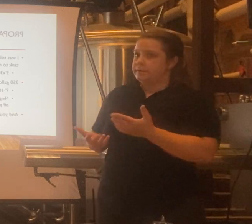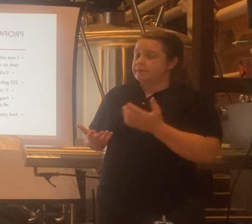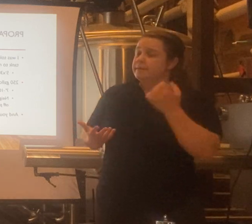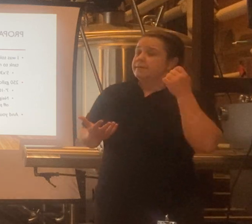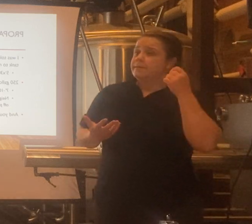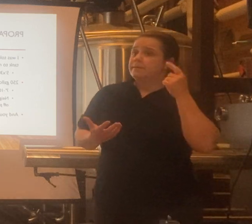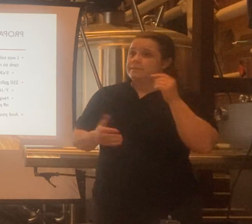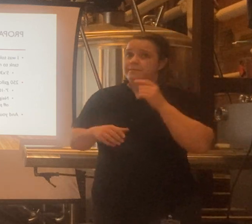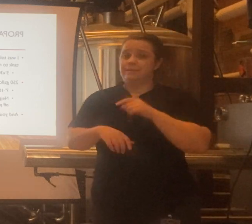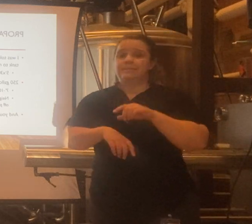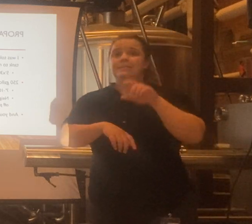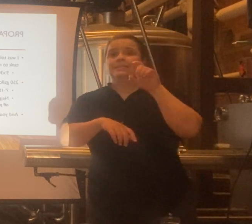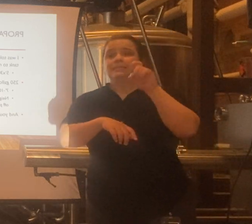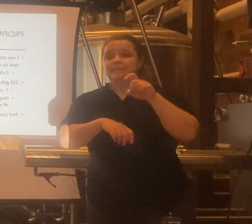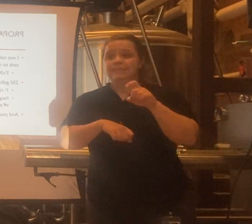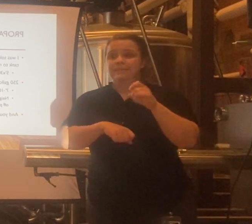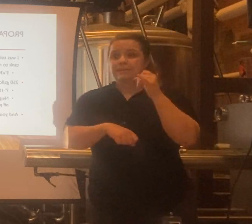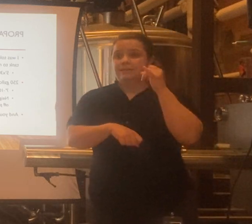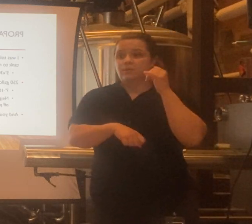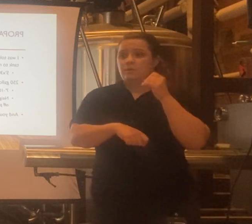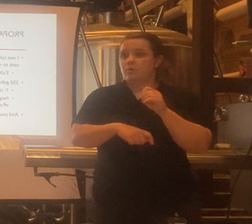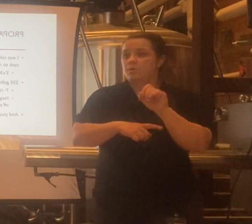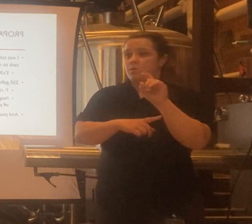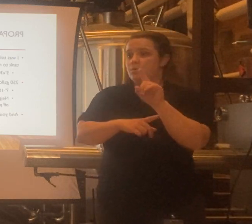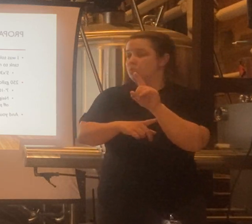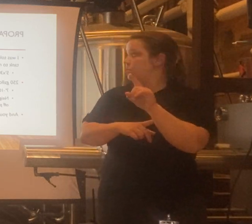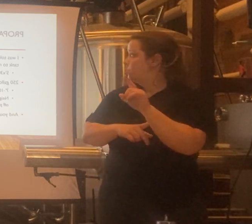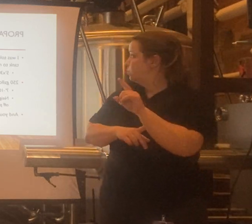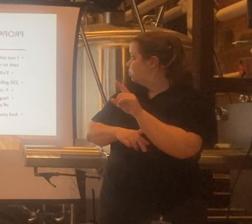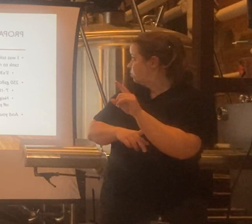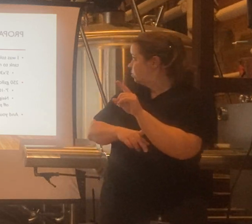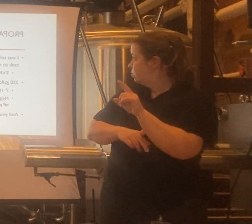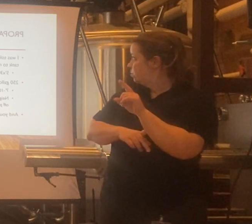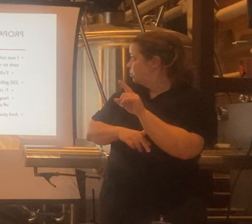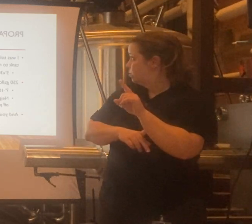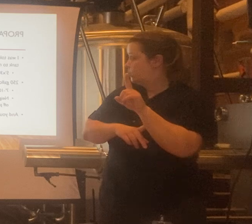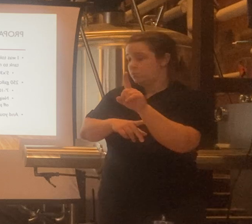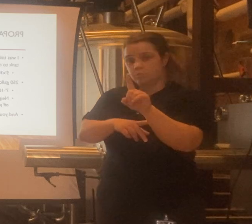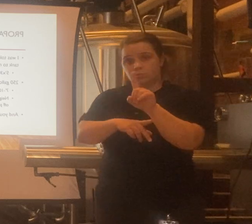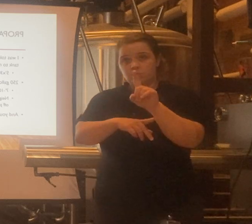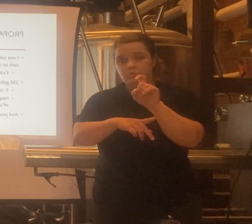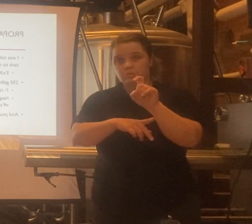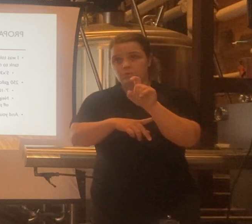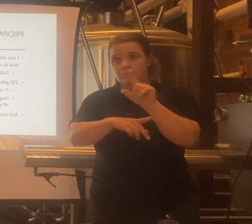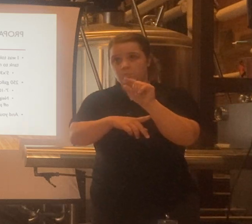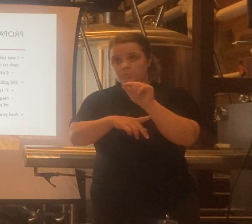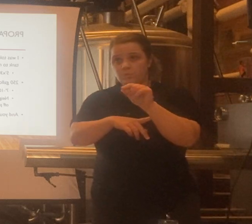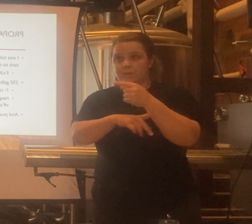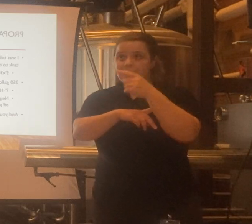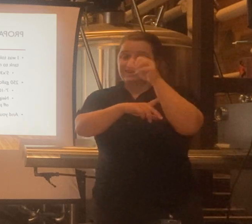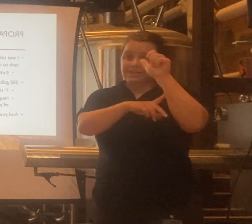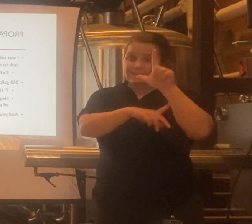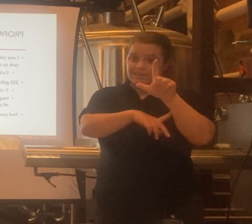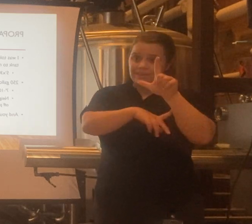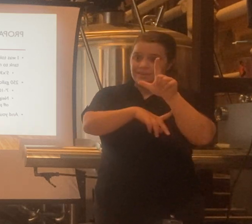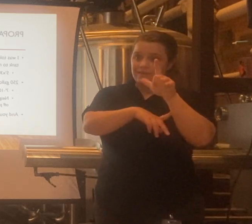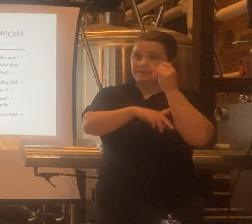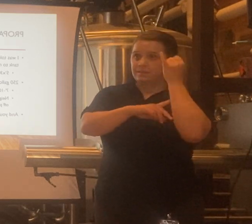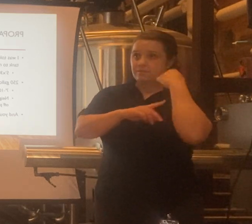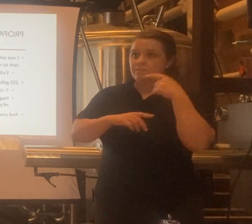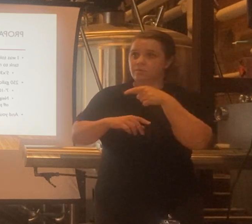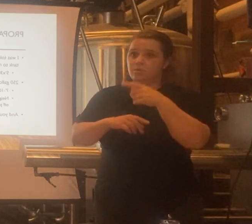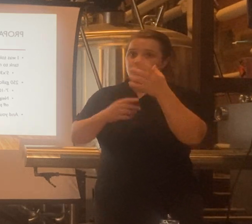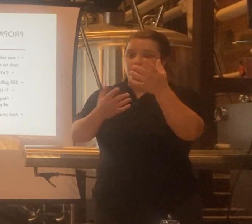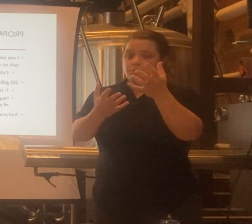tank for the propane company to come to you, right? That's okay. I only have the generator run. I don't have, a